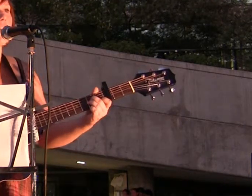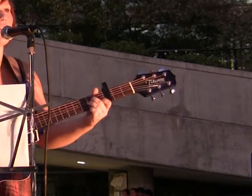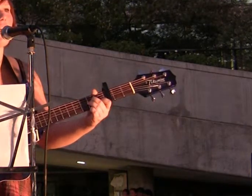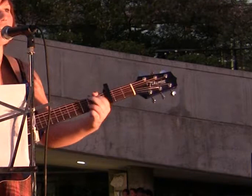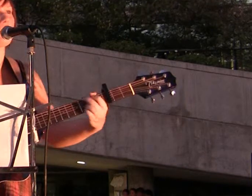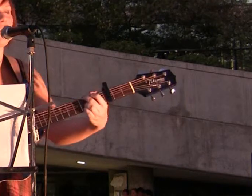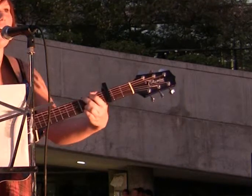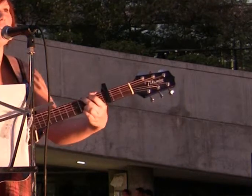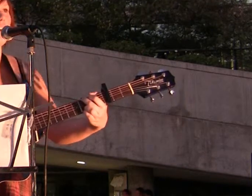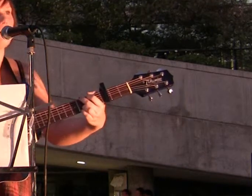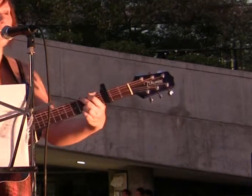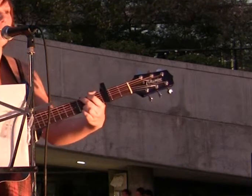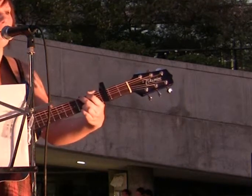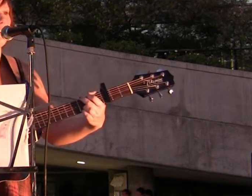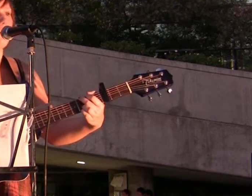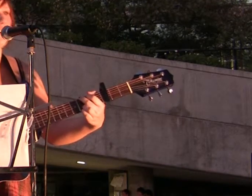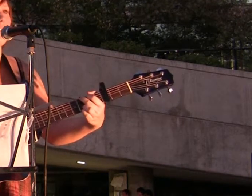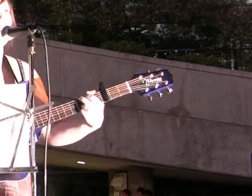had nothing to